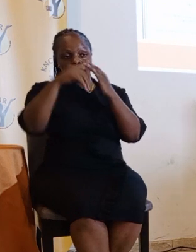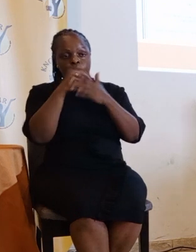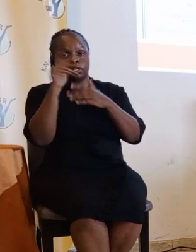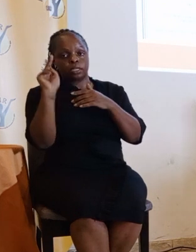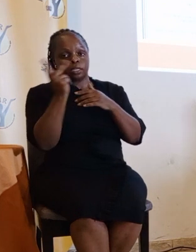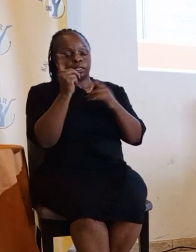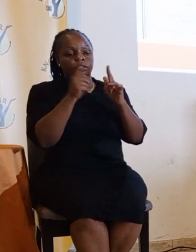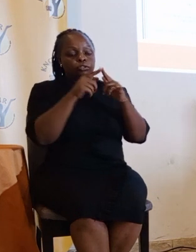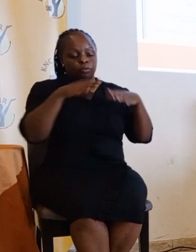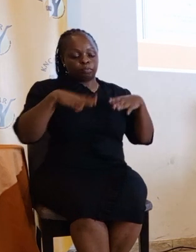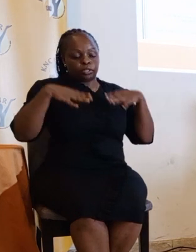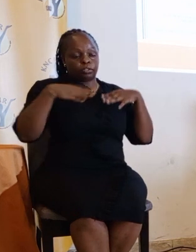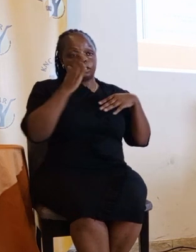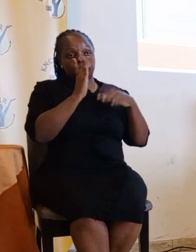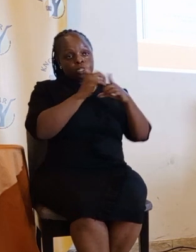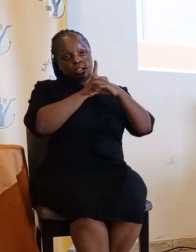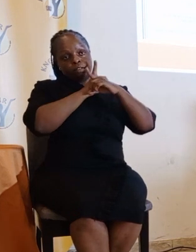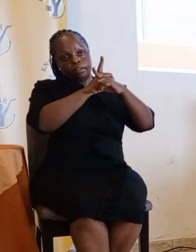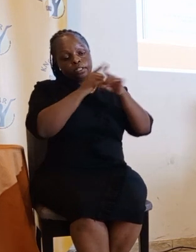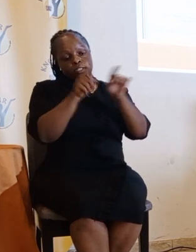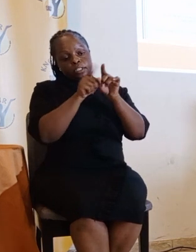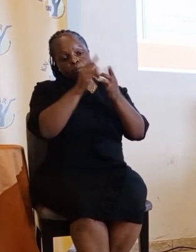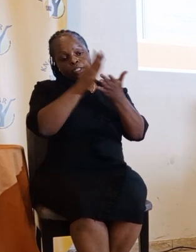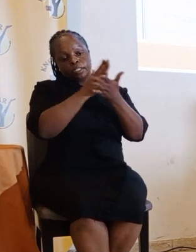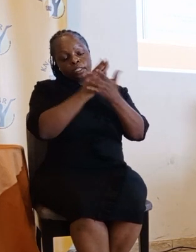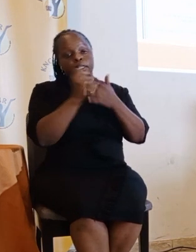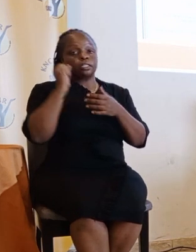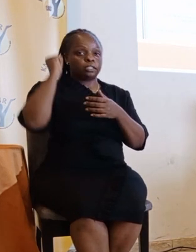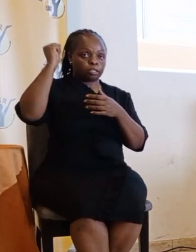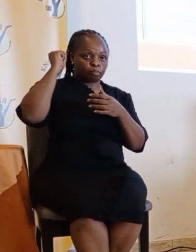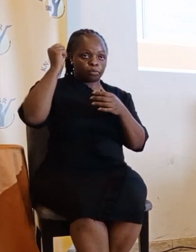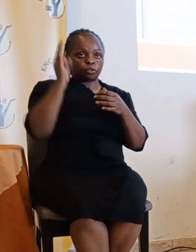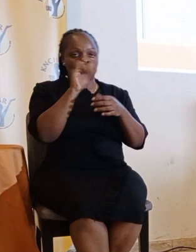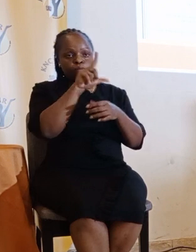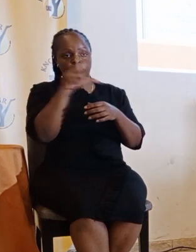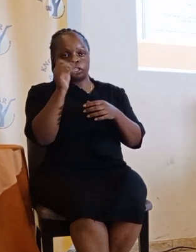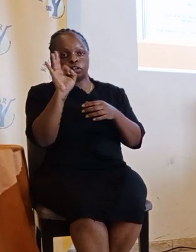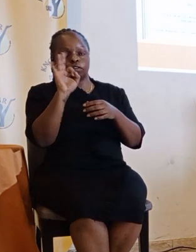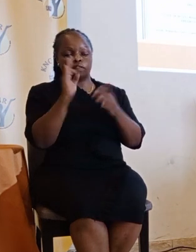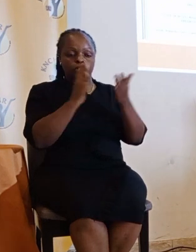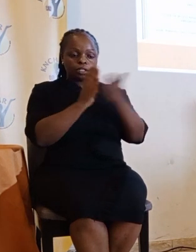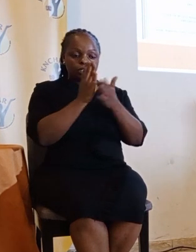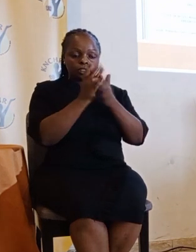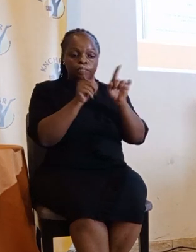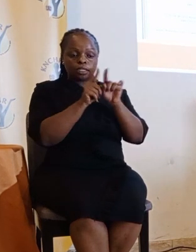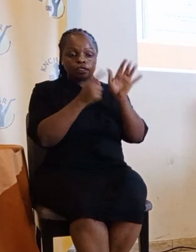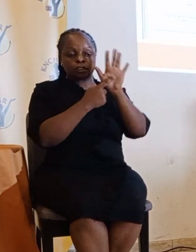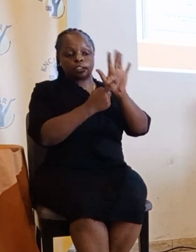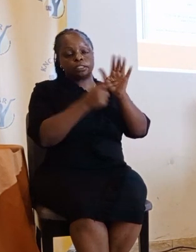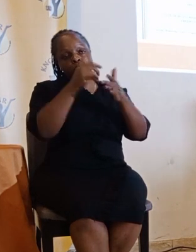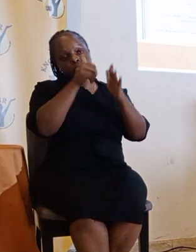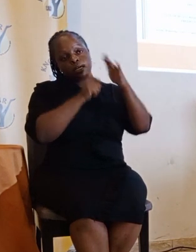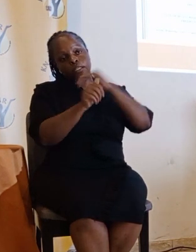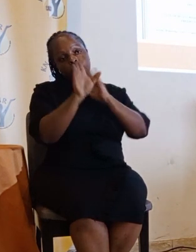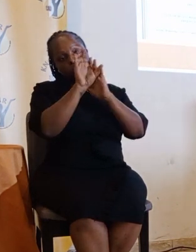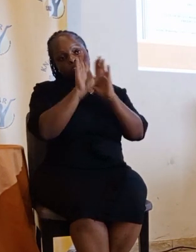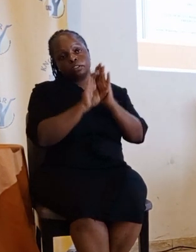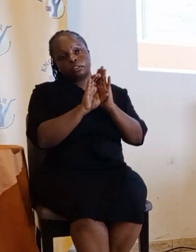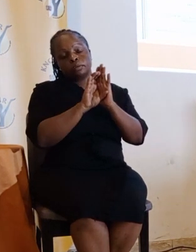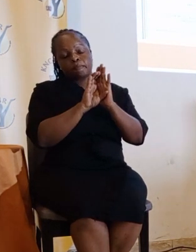to proudly be defendants and real champions of the Bill of Rights as obligated under the